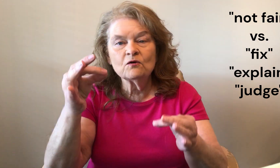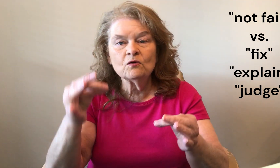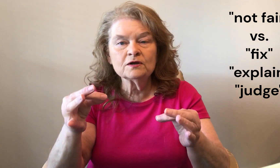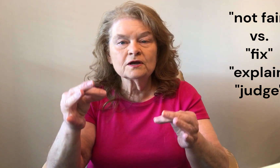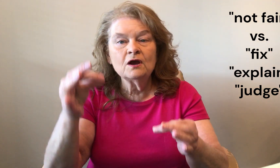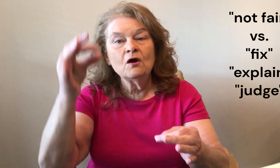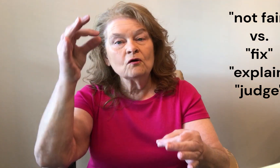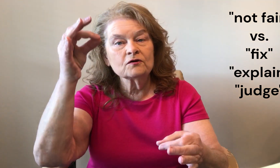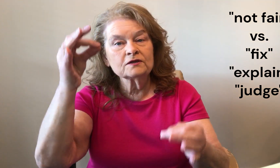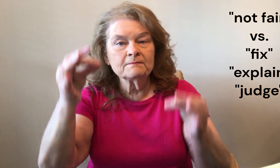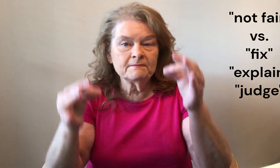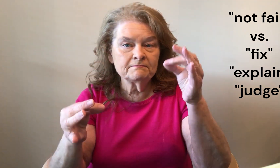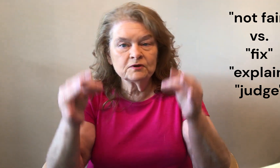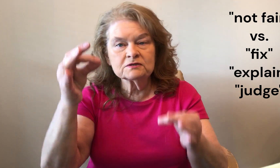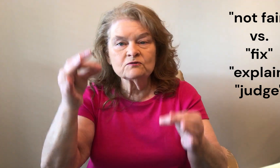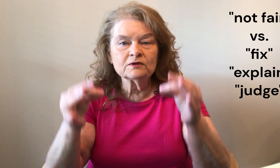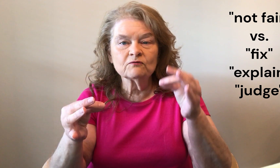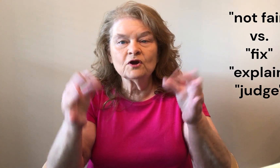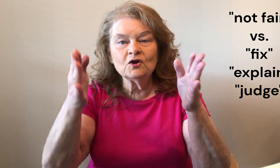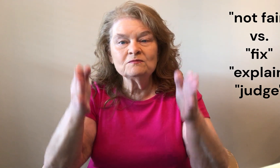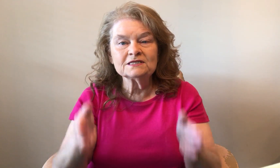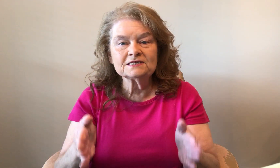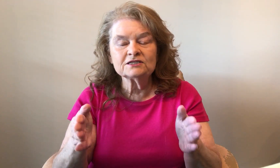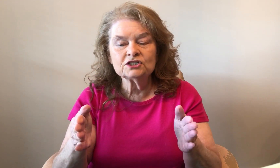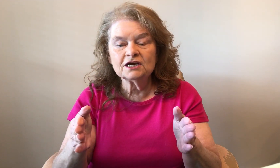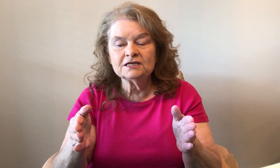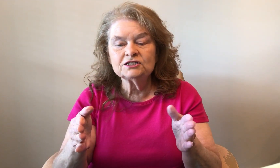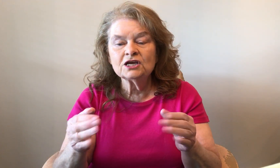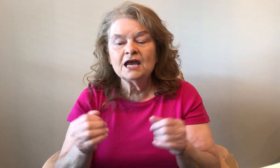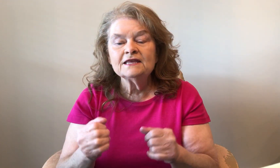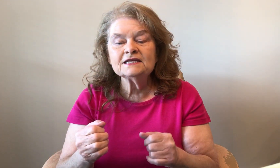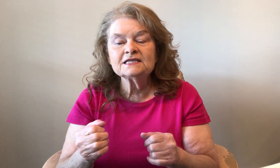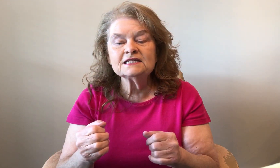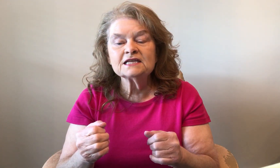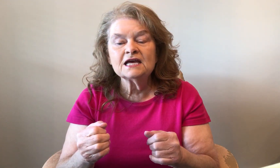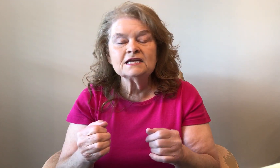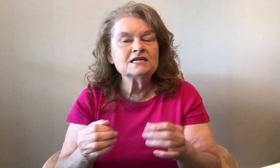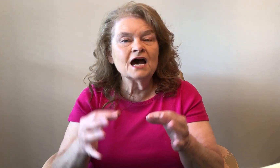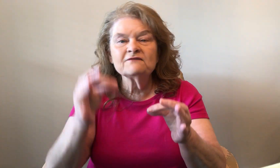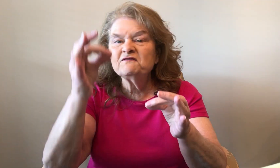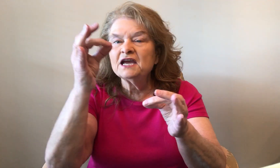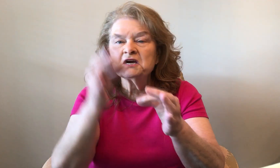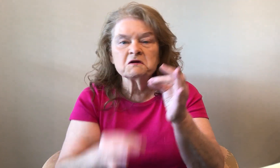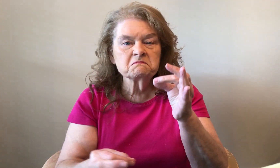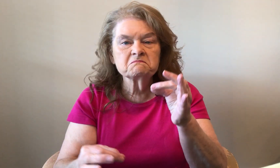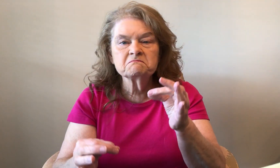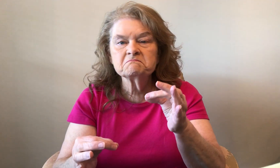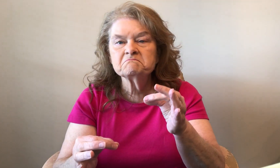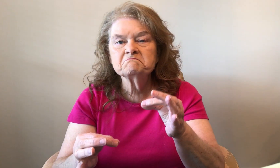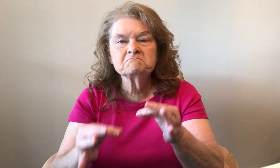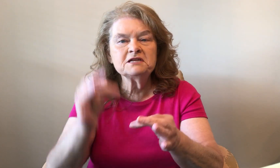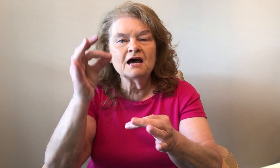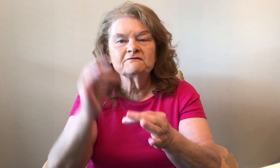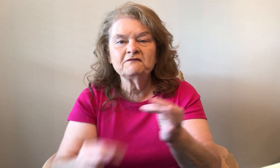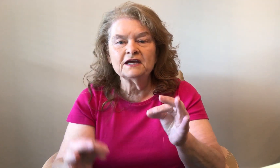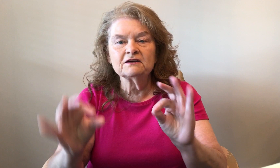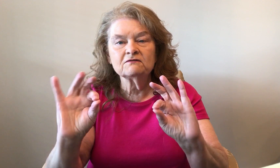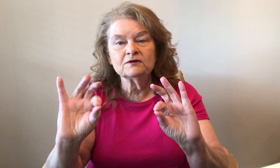court, or the person with the robes is the judge. This is not fair. Not fair with the